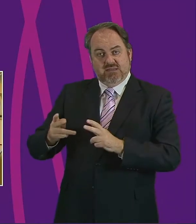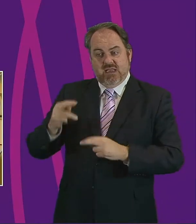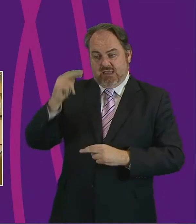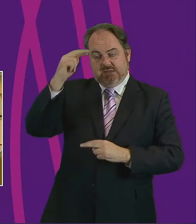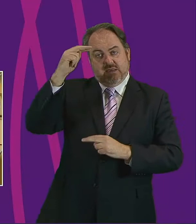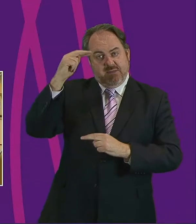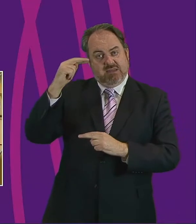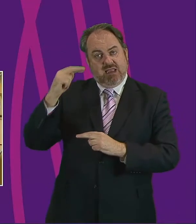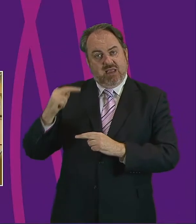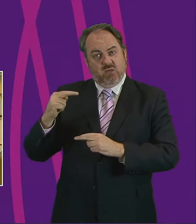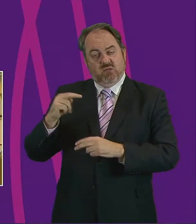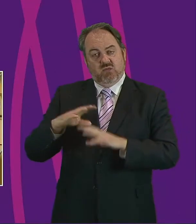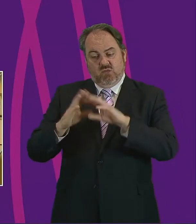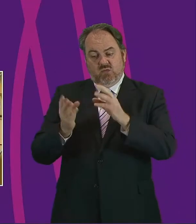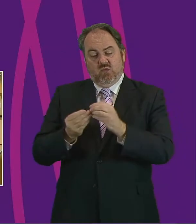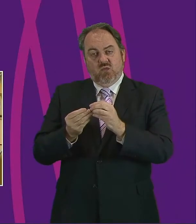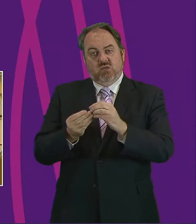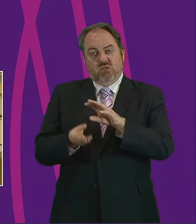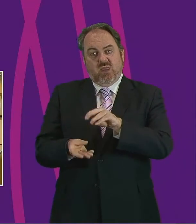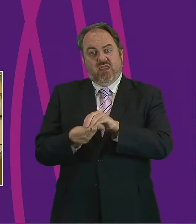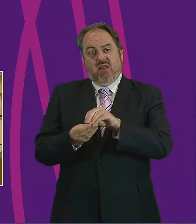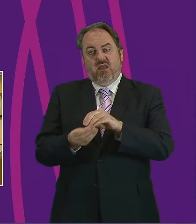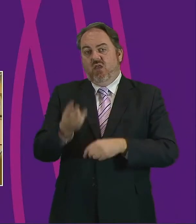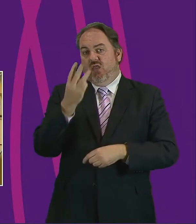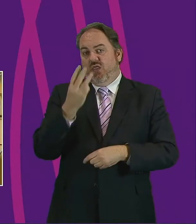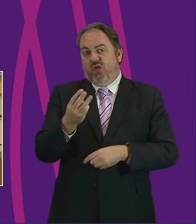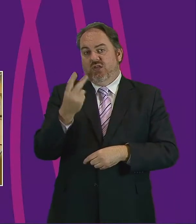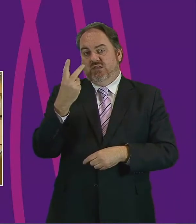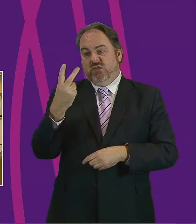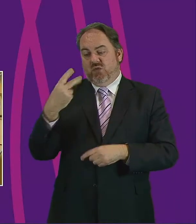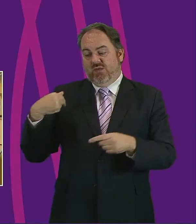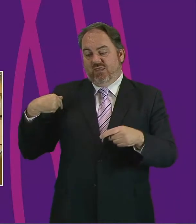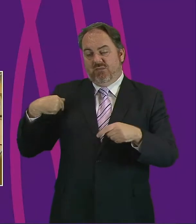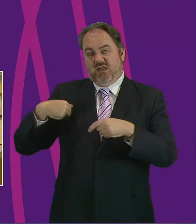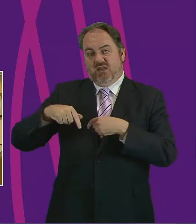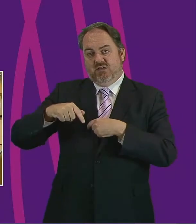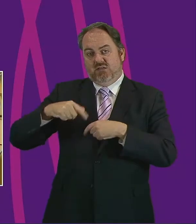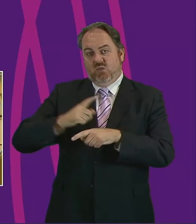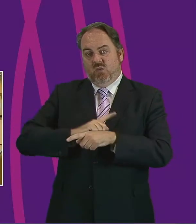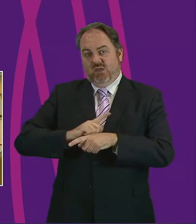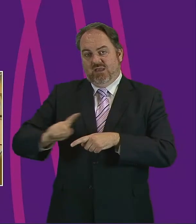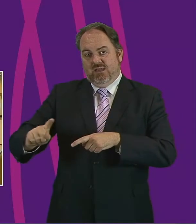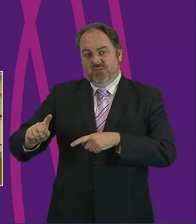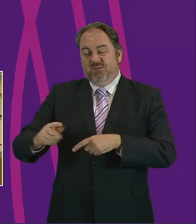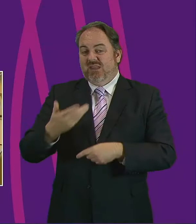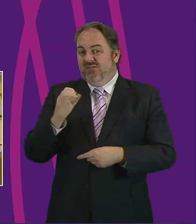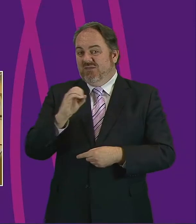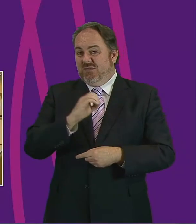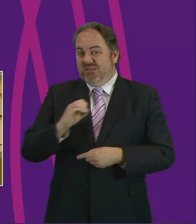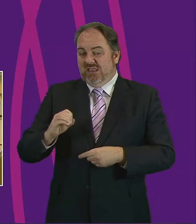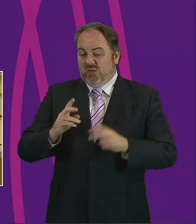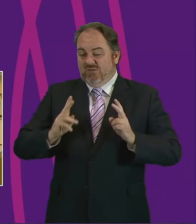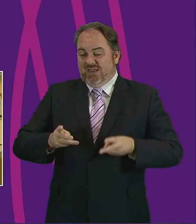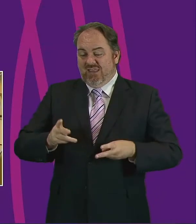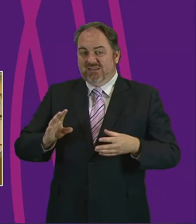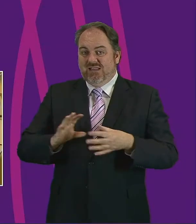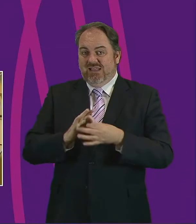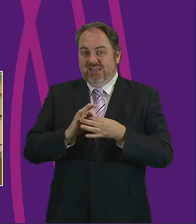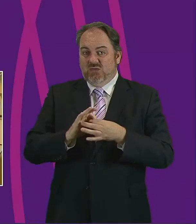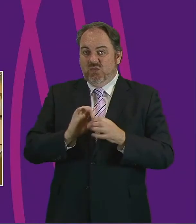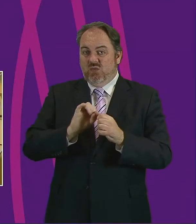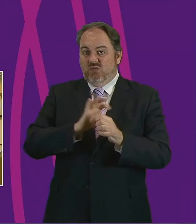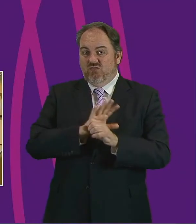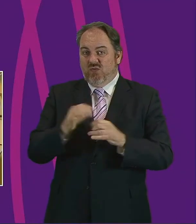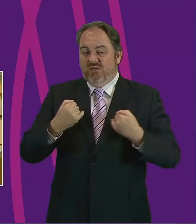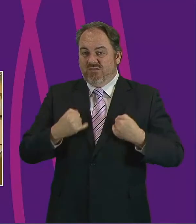again to 32 in the most recent week. Deaths in care homes made up 50% of all deaths linked to the virus last week.